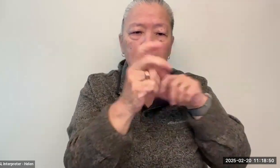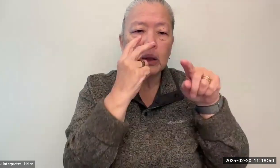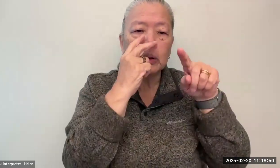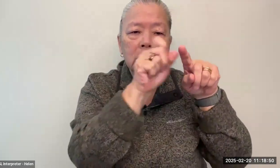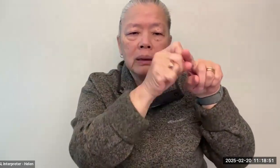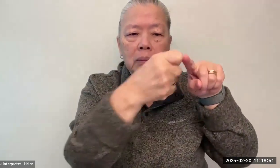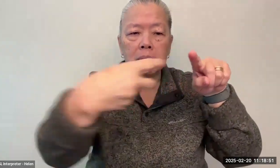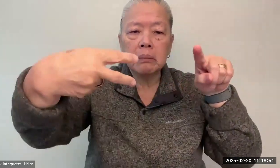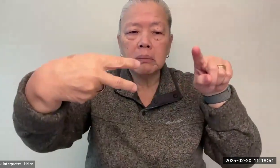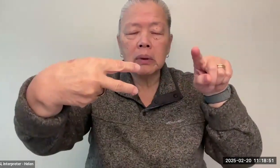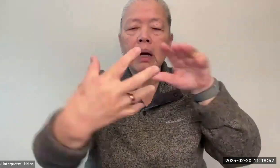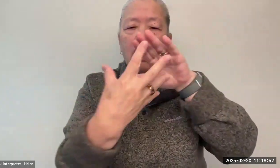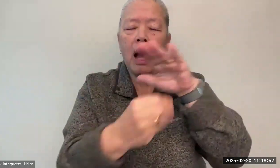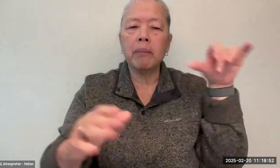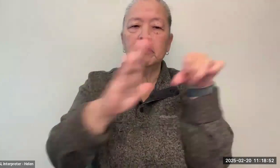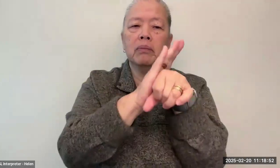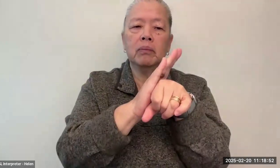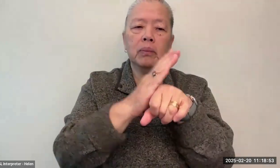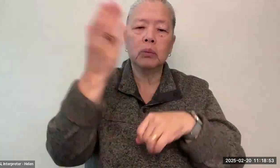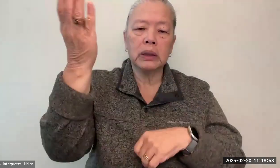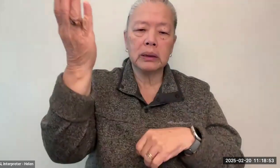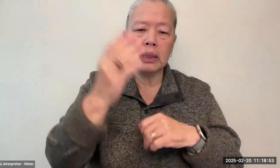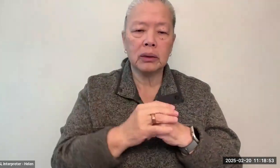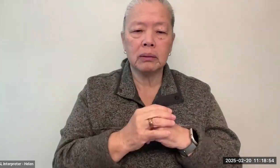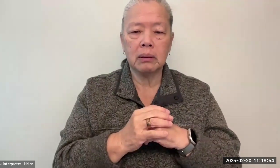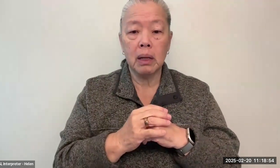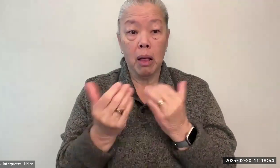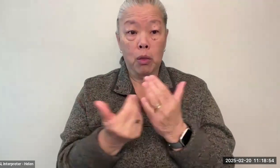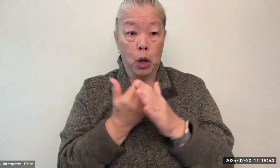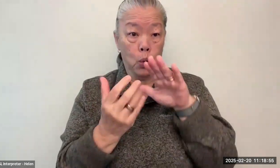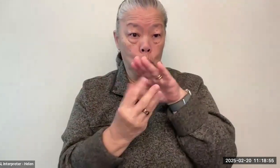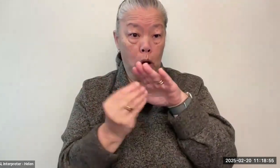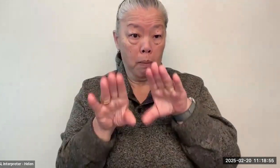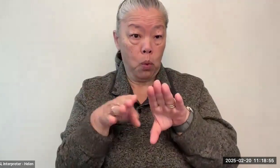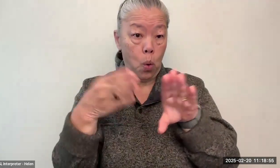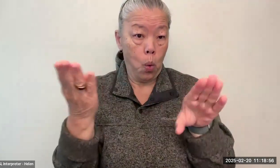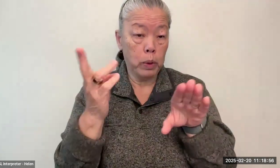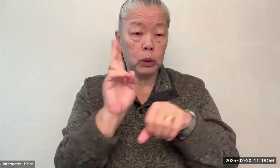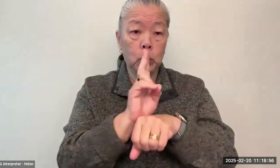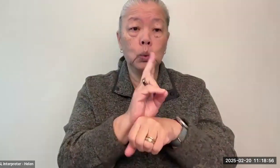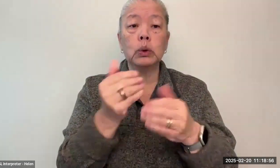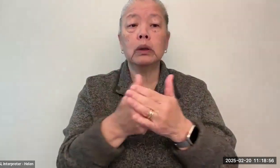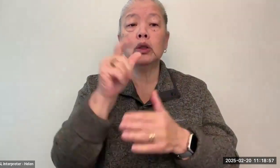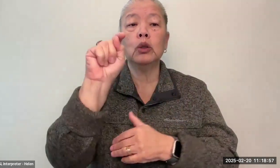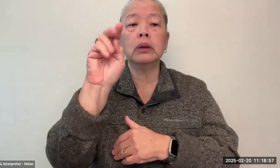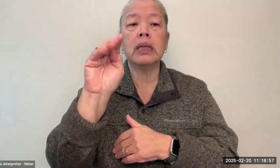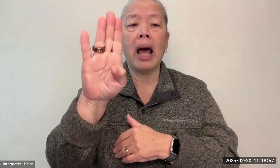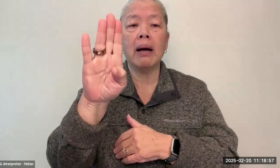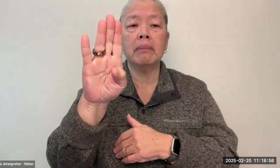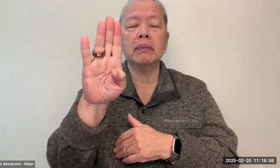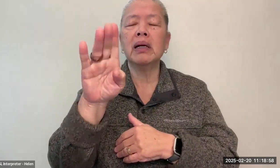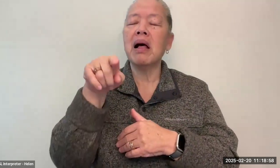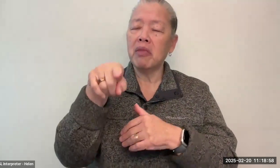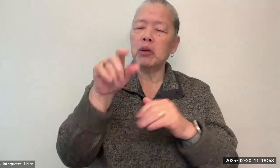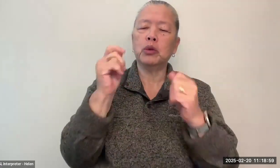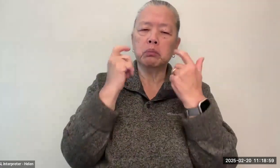option to copy the entire presentation. The new copy will open in a new tab, and now you will have full edit